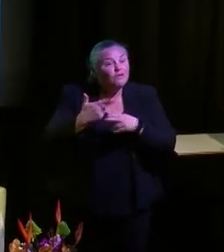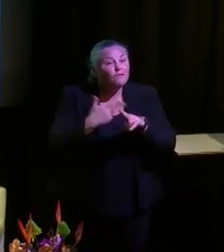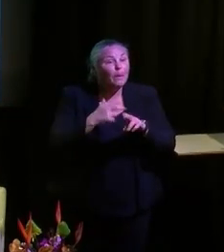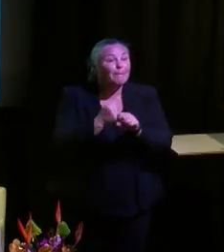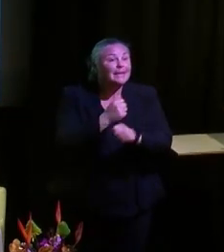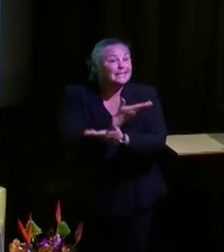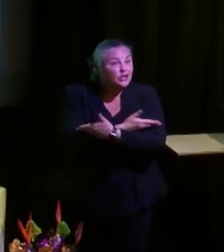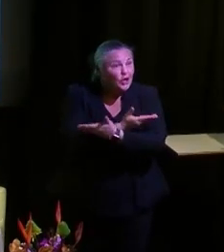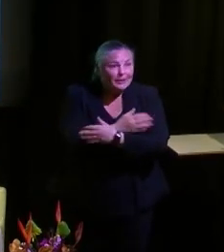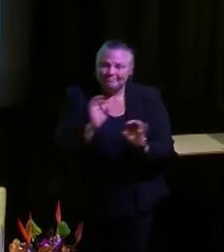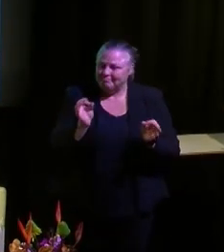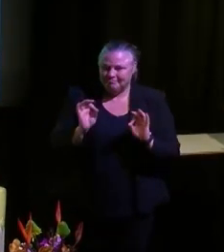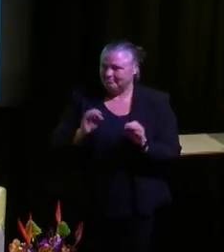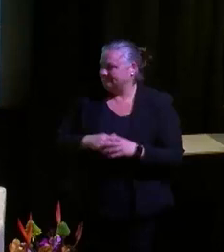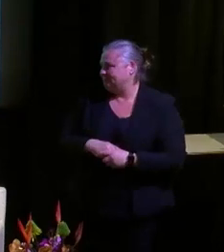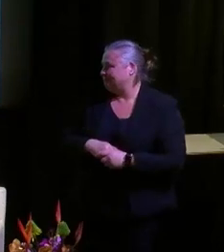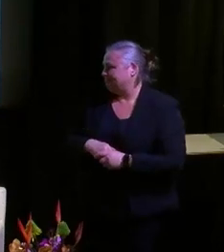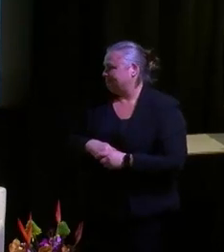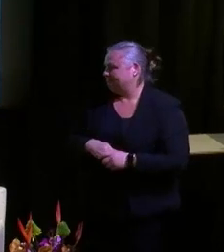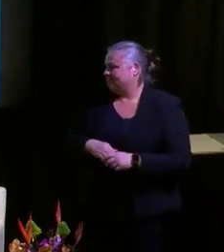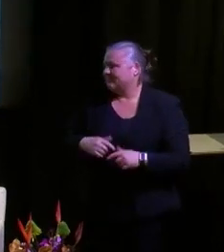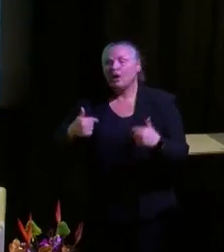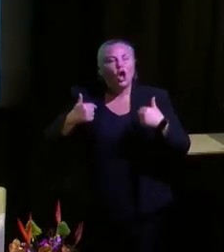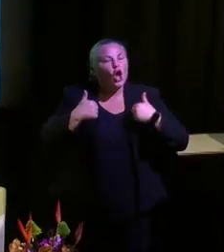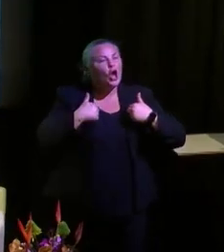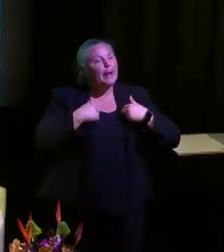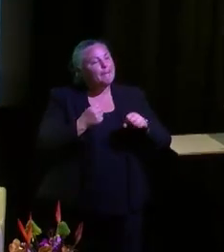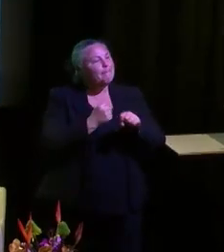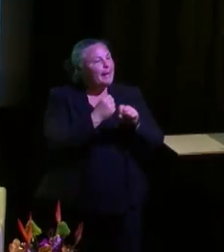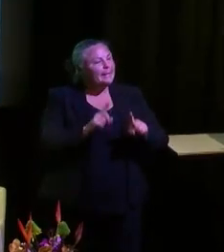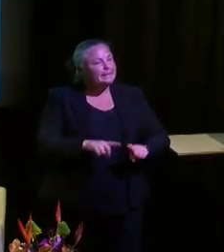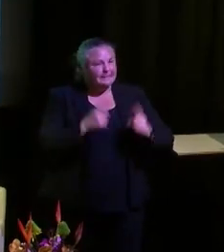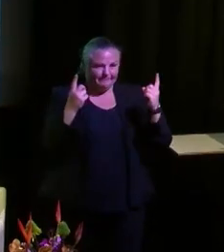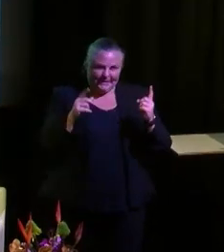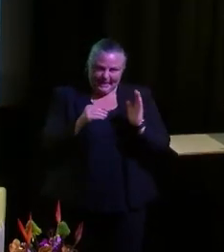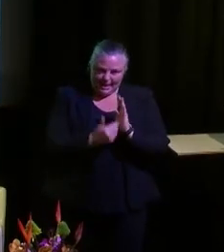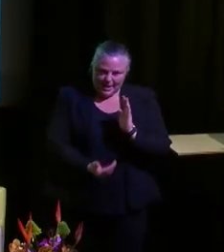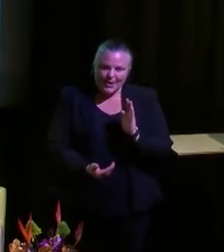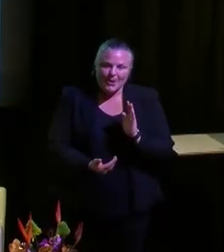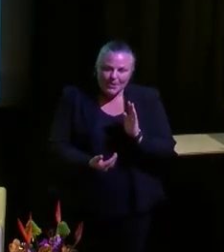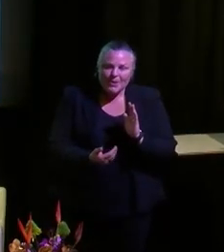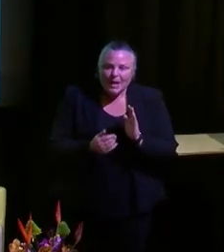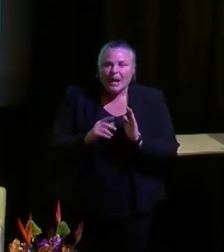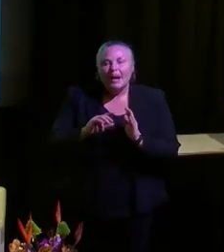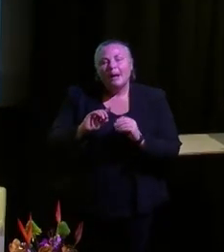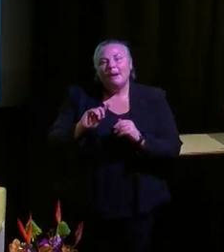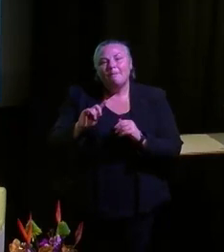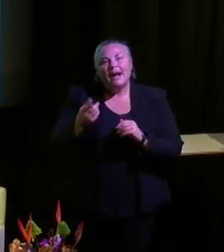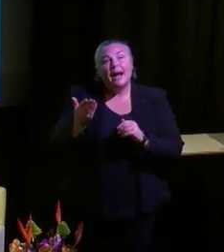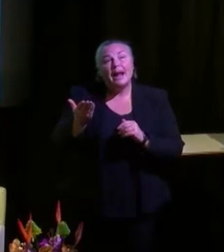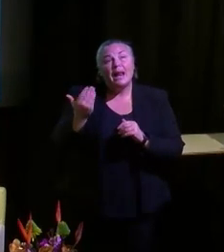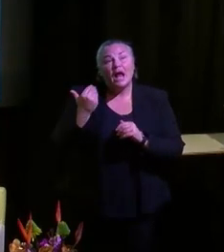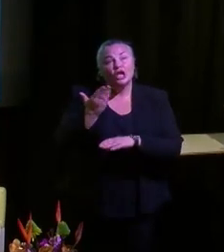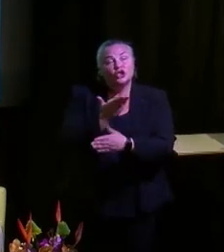No. I'm starting to do the different ones now and then, but no, sort of the last shirt